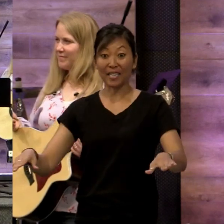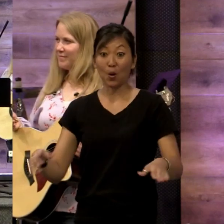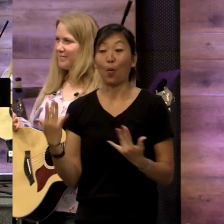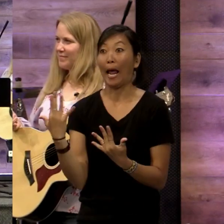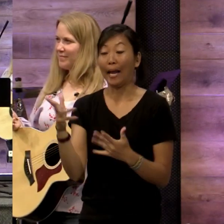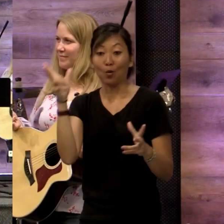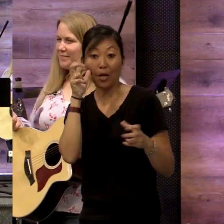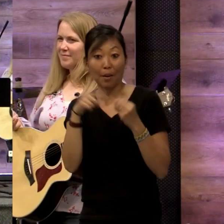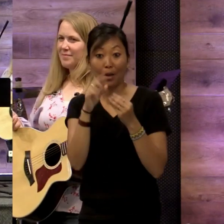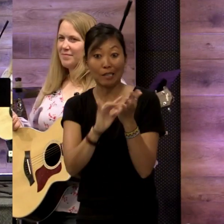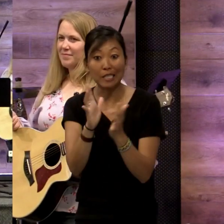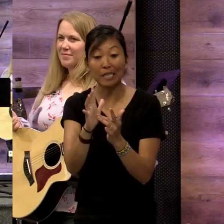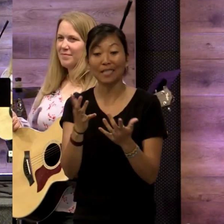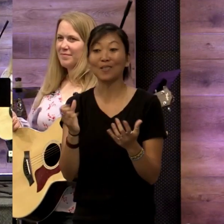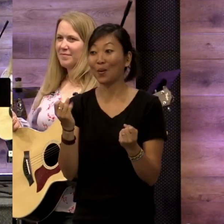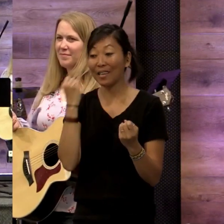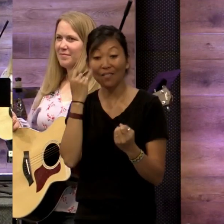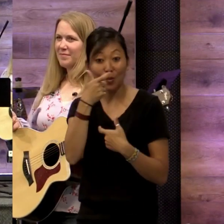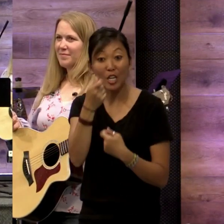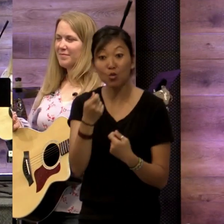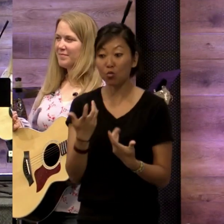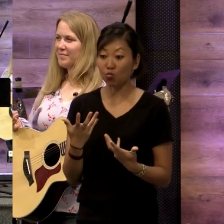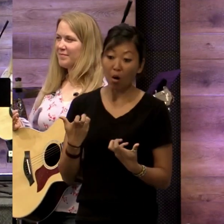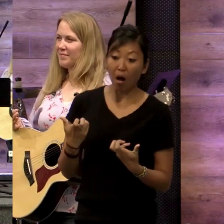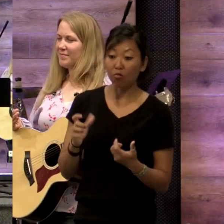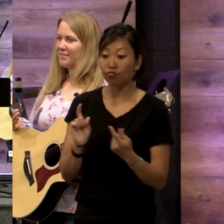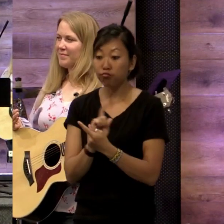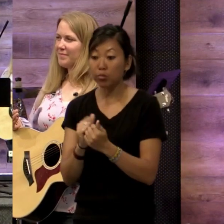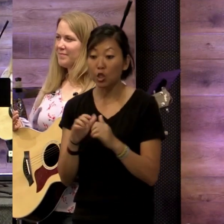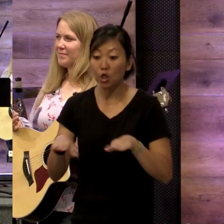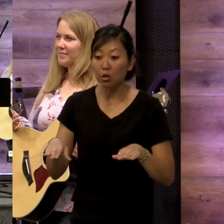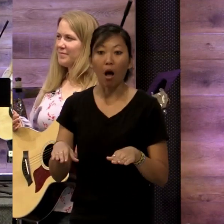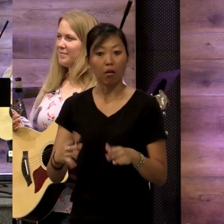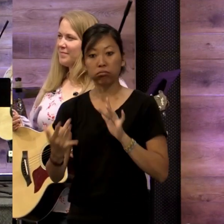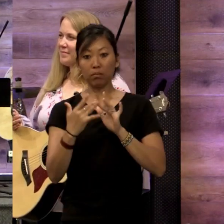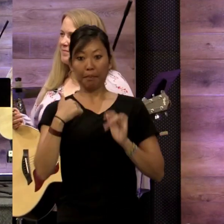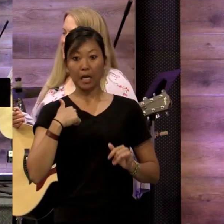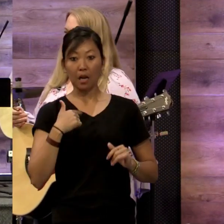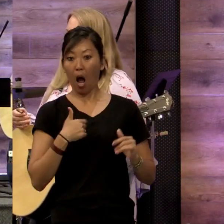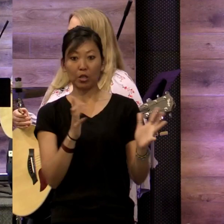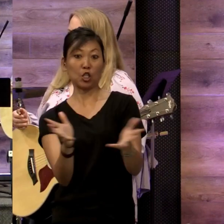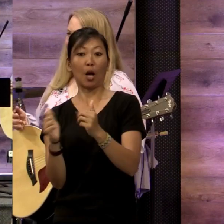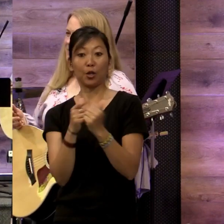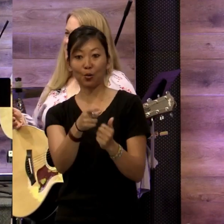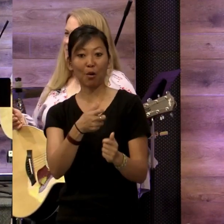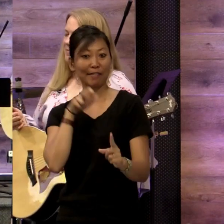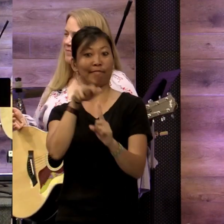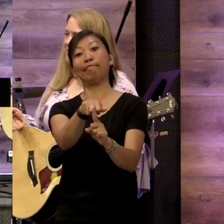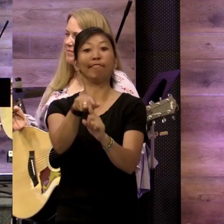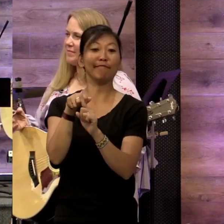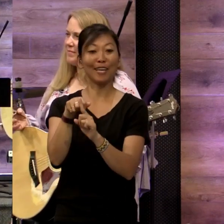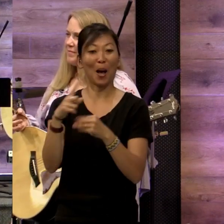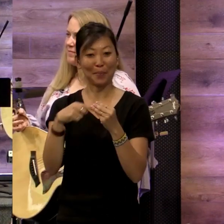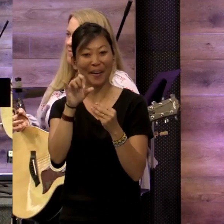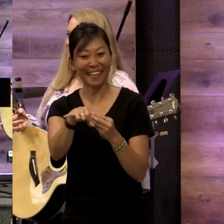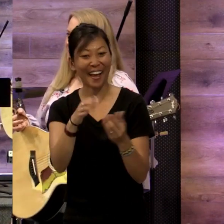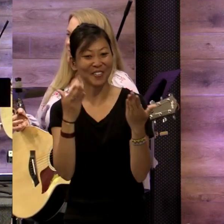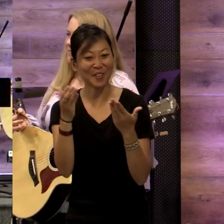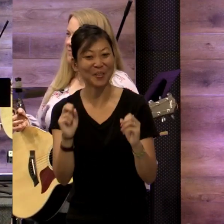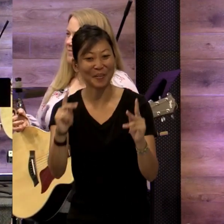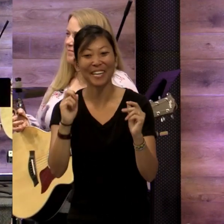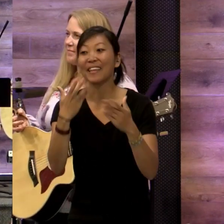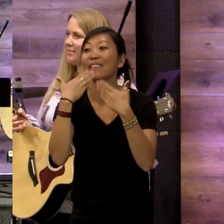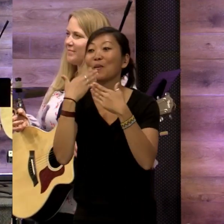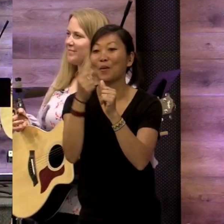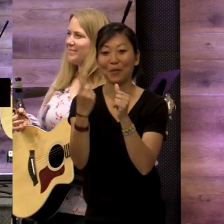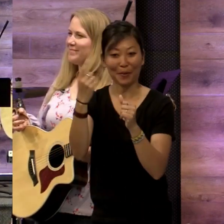they need to hear about Jesus. And so if you're interested in doing that, please reach out to me. I'd love to chat with you and connect with you about that.